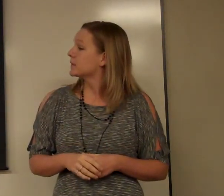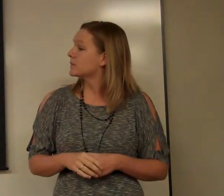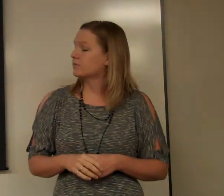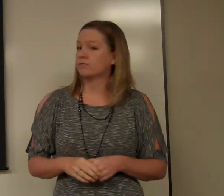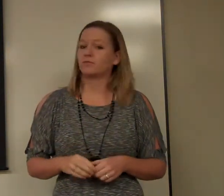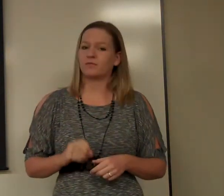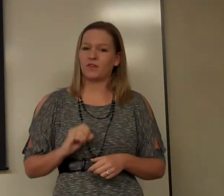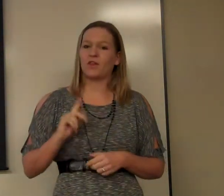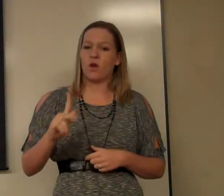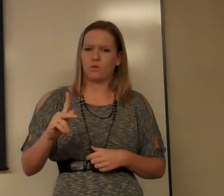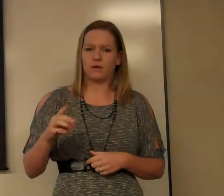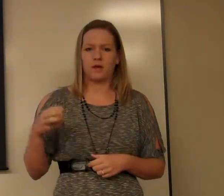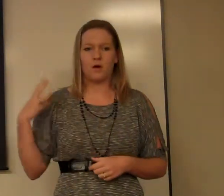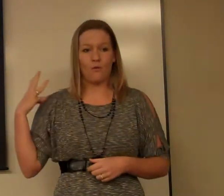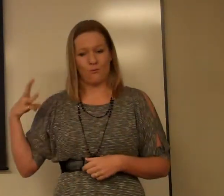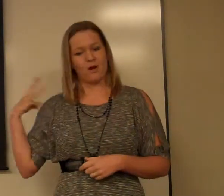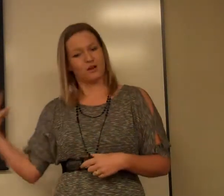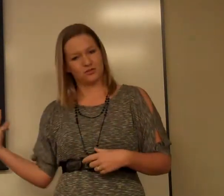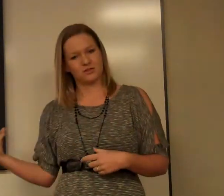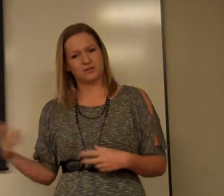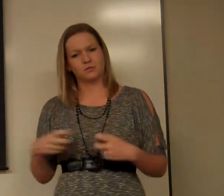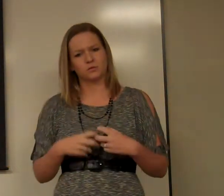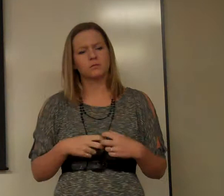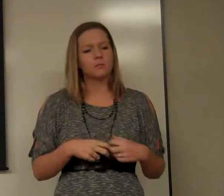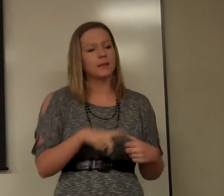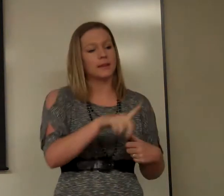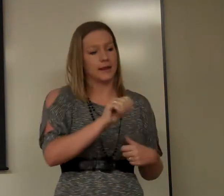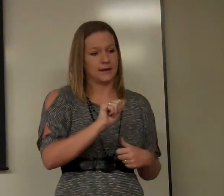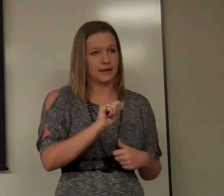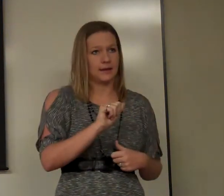All right, what about Washington? Lacey?